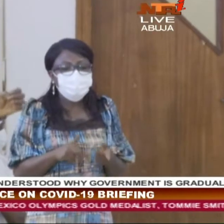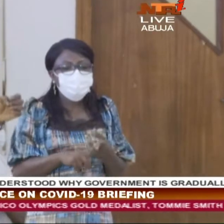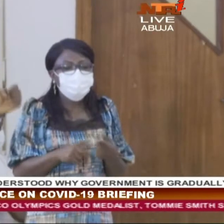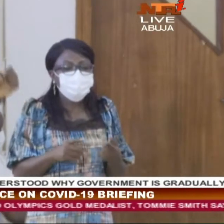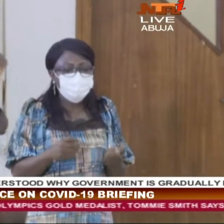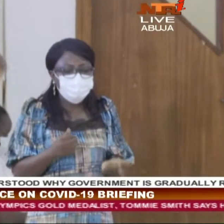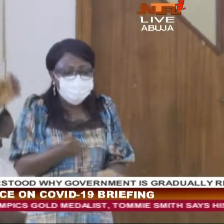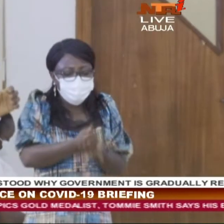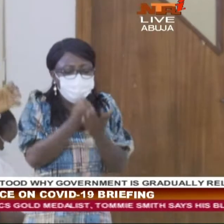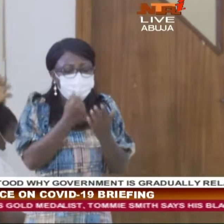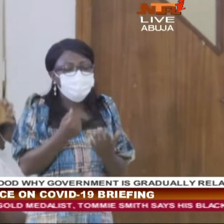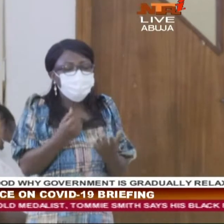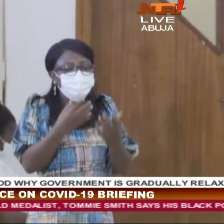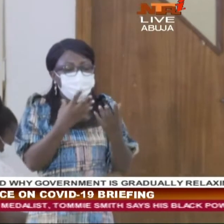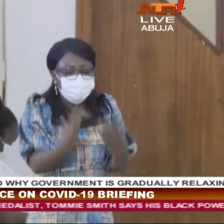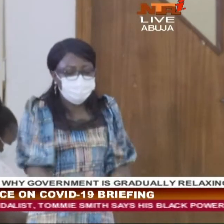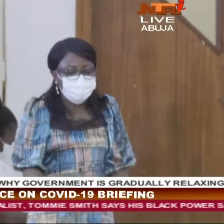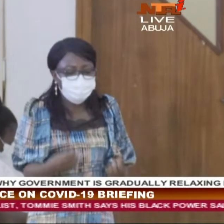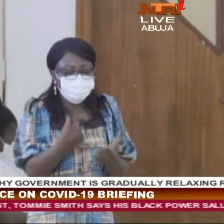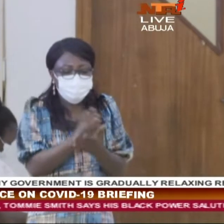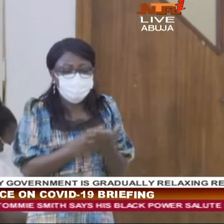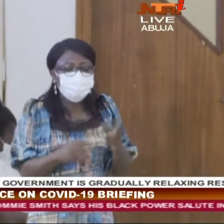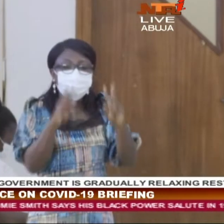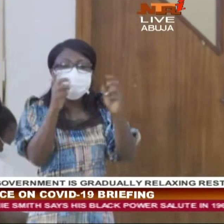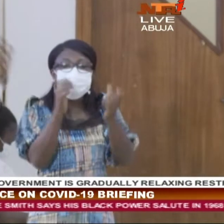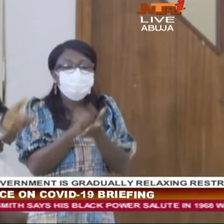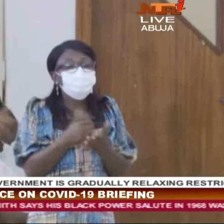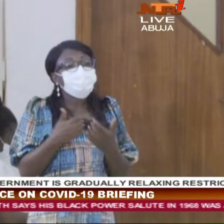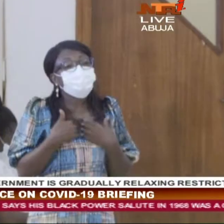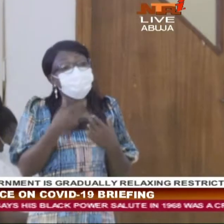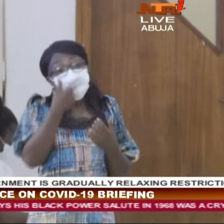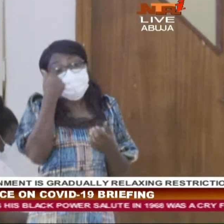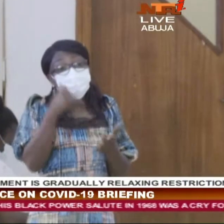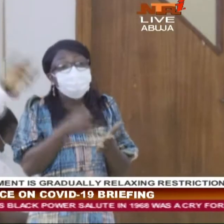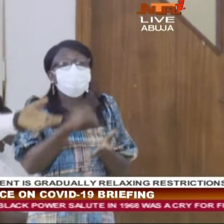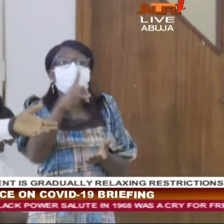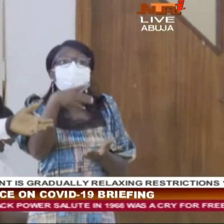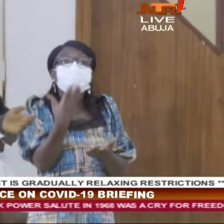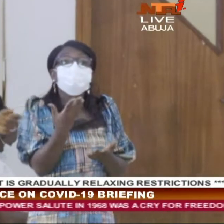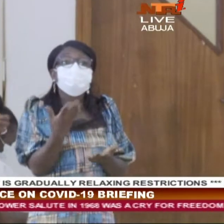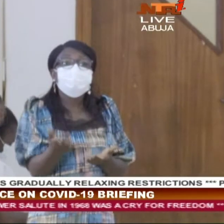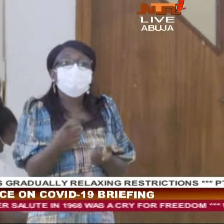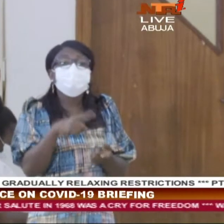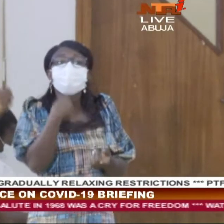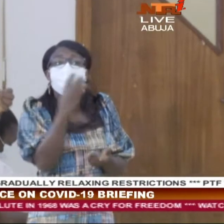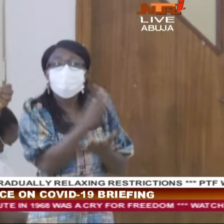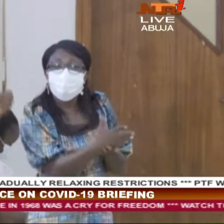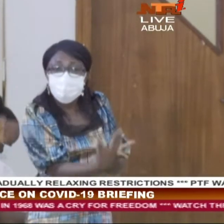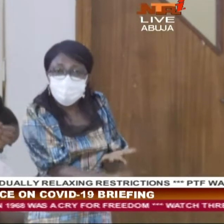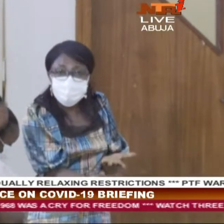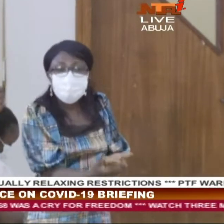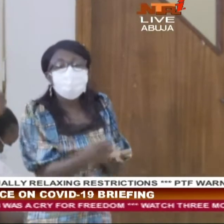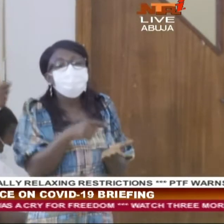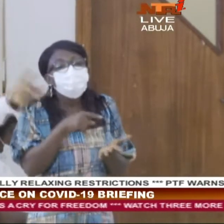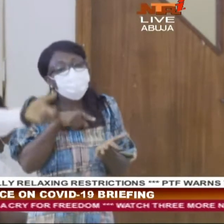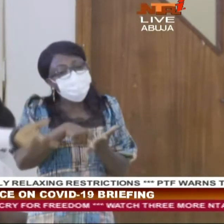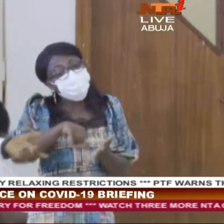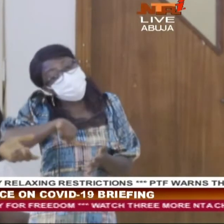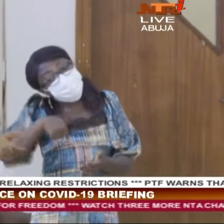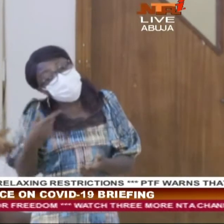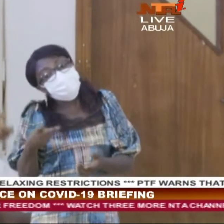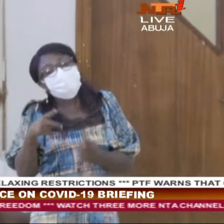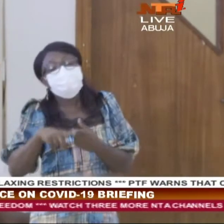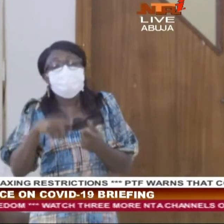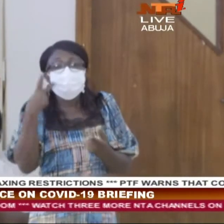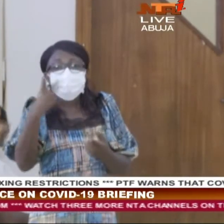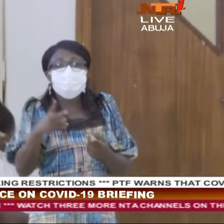addressing some of the issues that we have as it stands? Because it's one thing for us to roll out the fresh guidelines, and it's one thing for us to see the